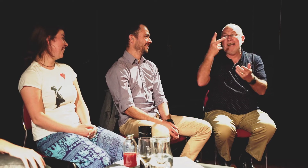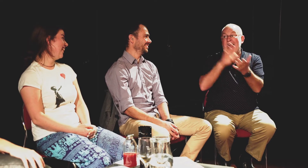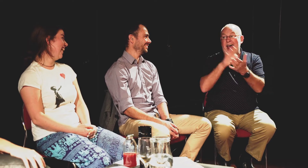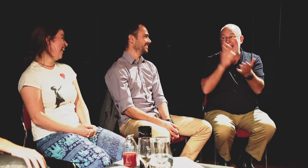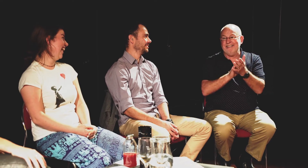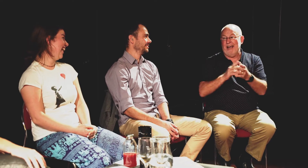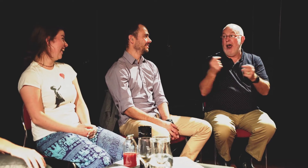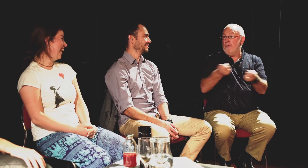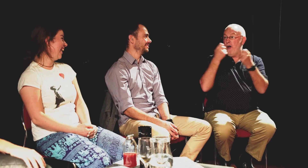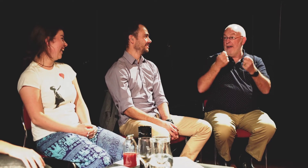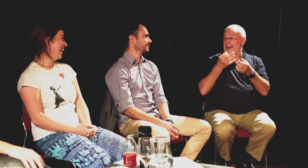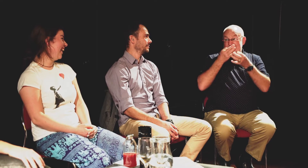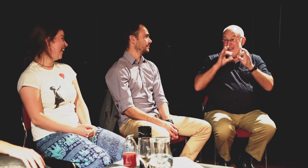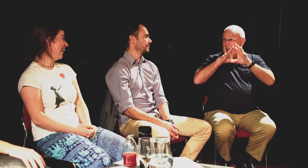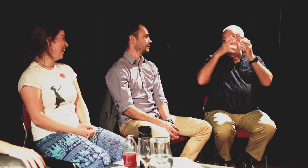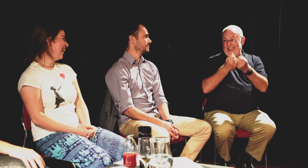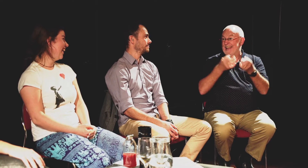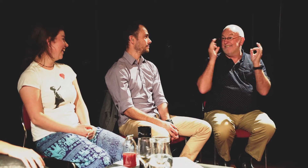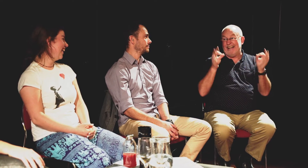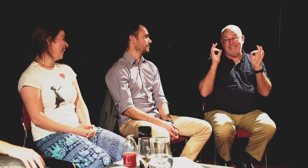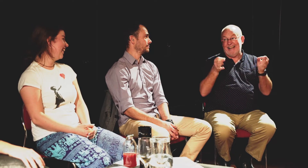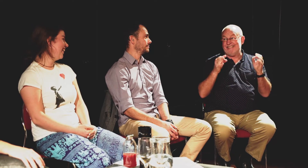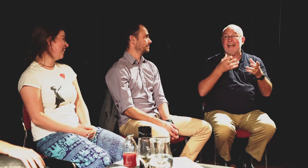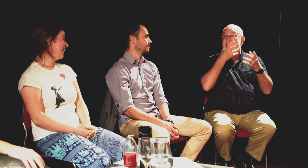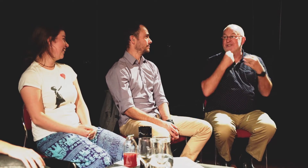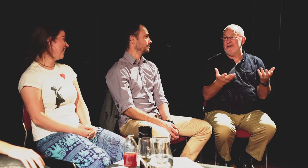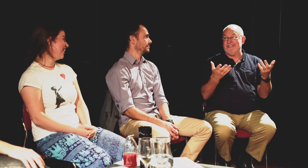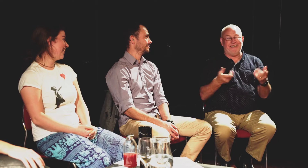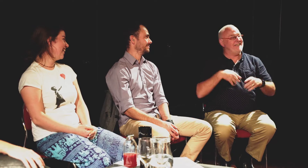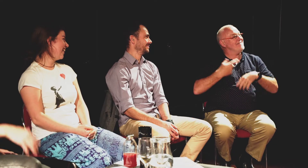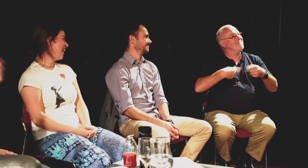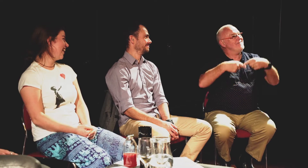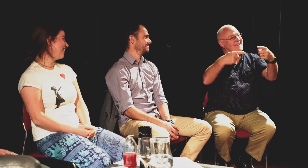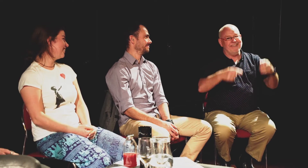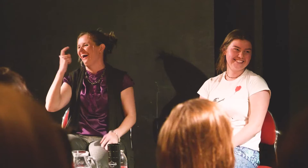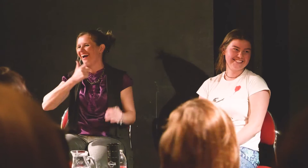and bought a second-hand hearing interpreter, and that's been fantastic ever since. She's very useful.